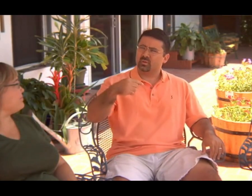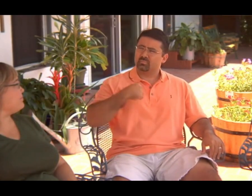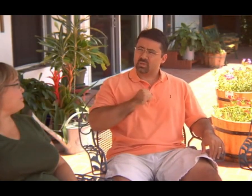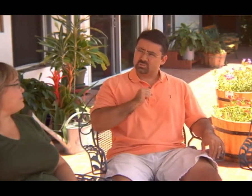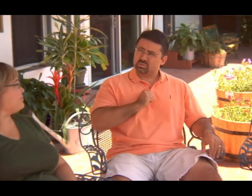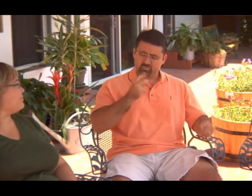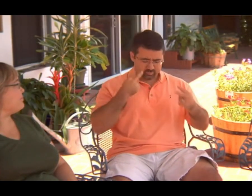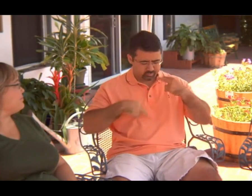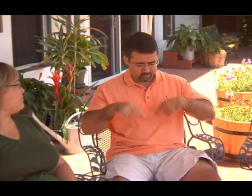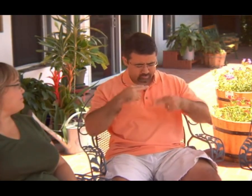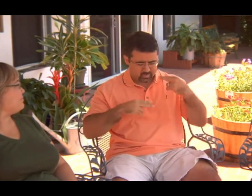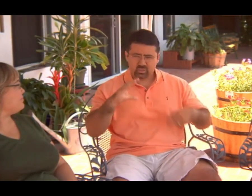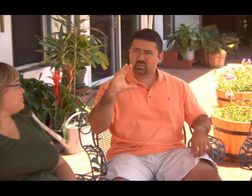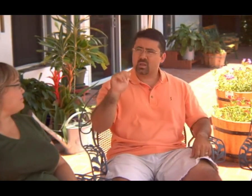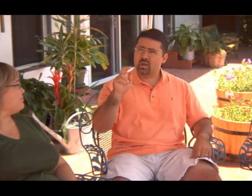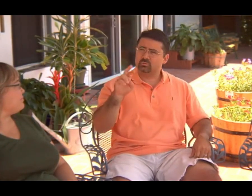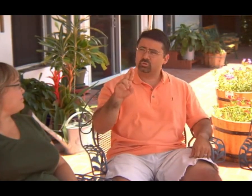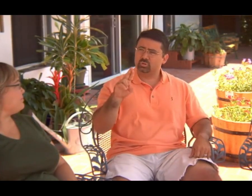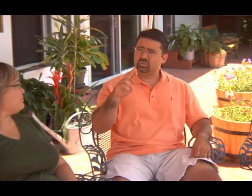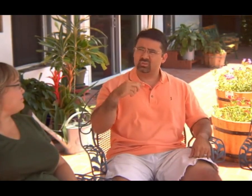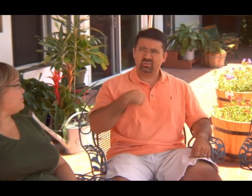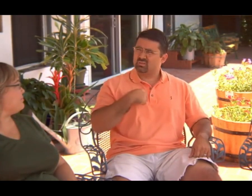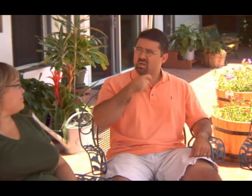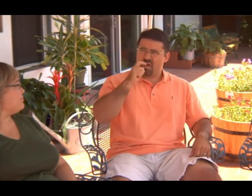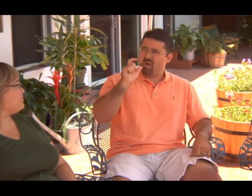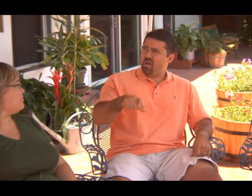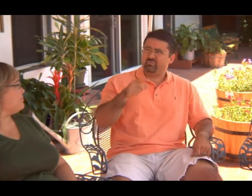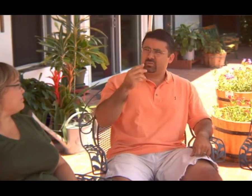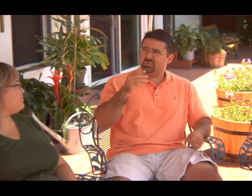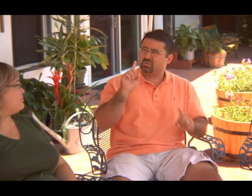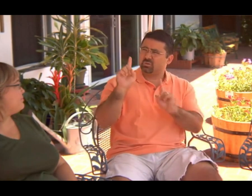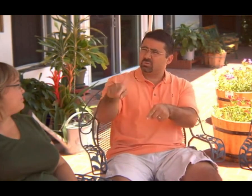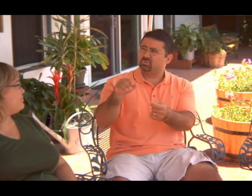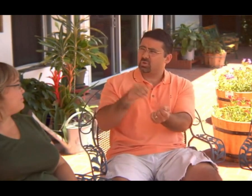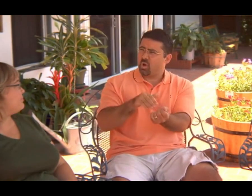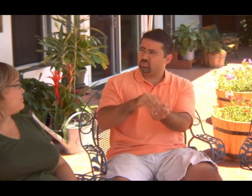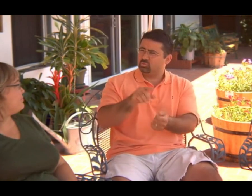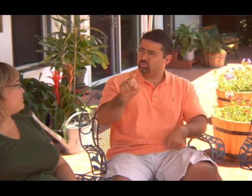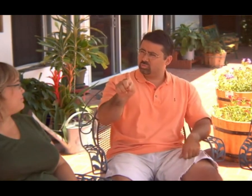So can I actually check my own skin to see if I have cancer without having to go see a doctor?